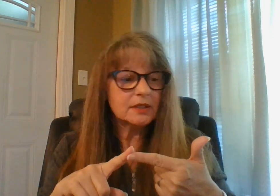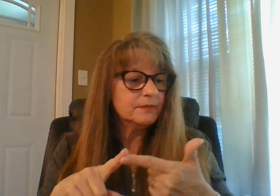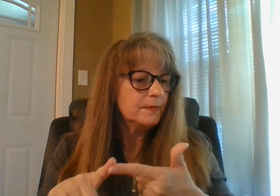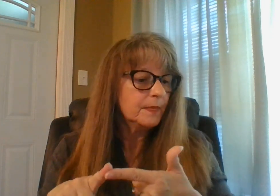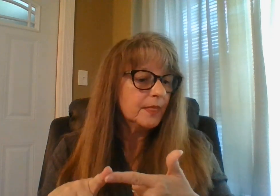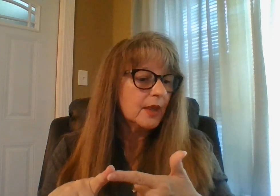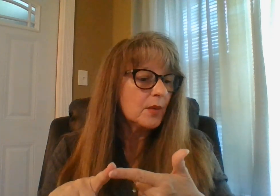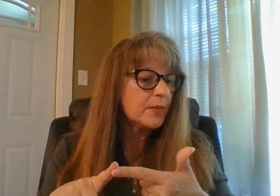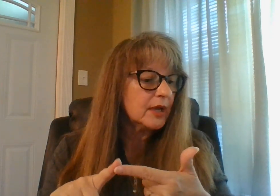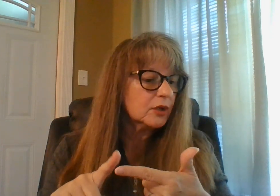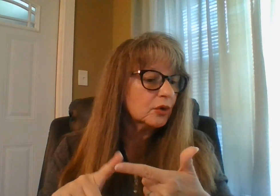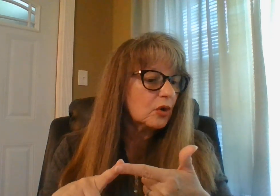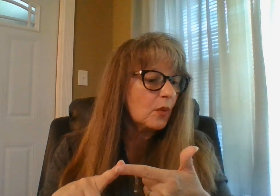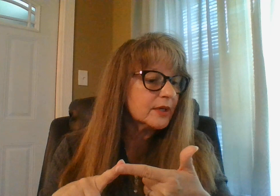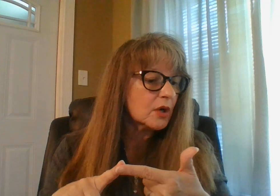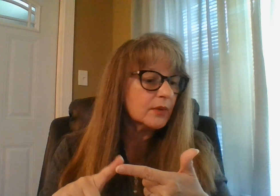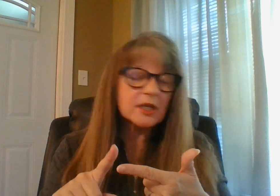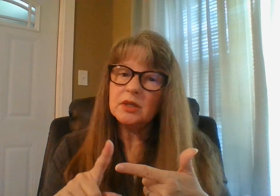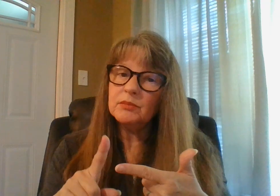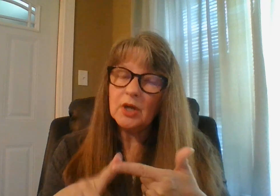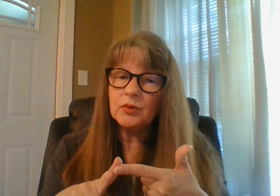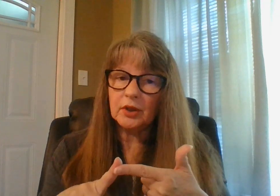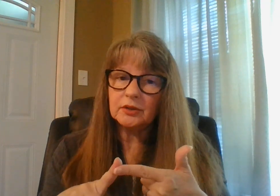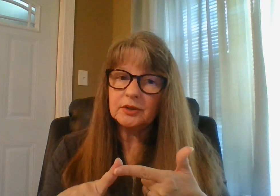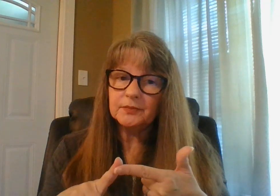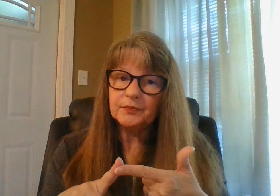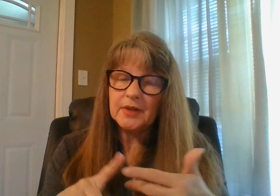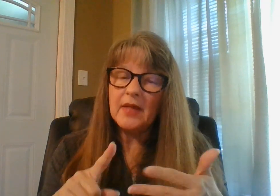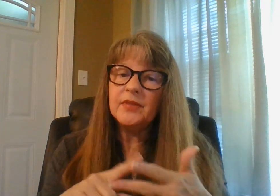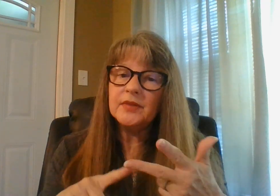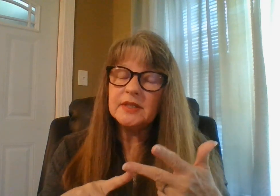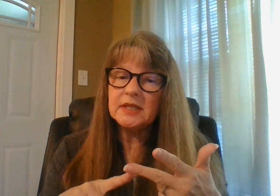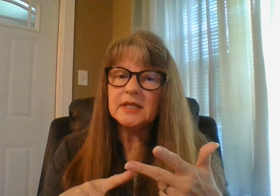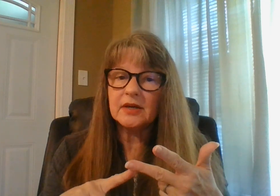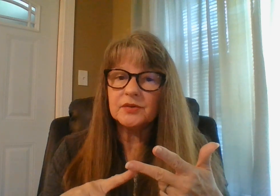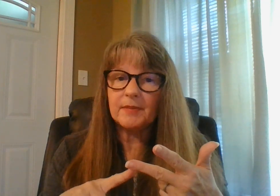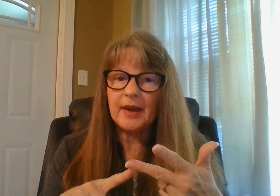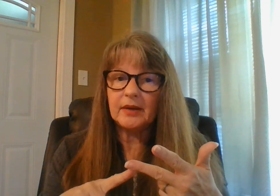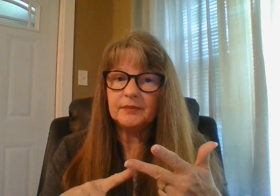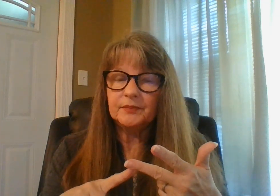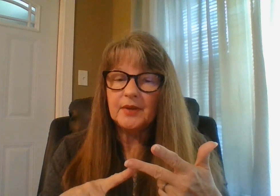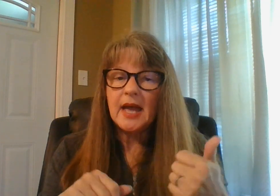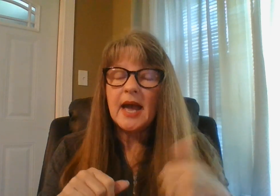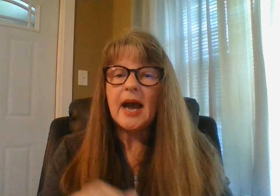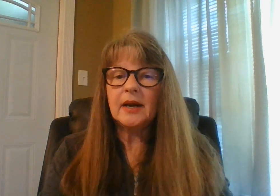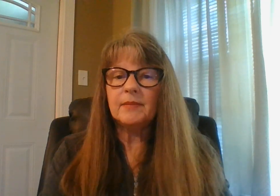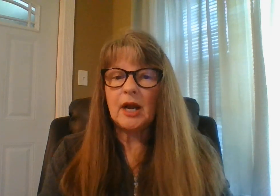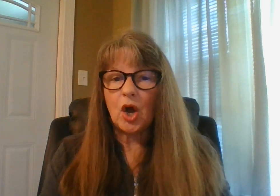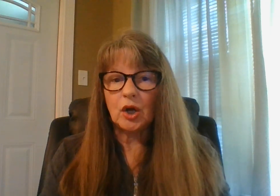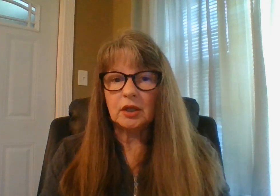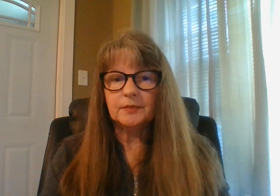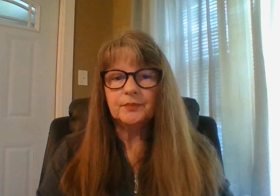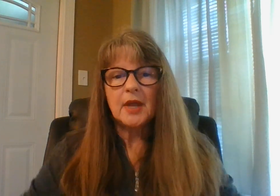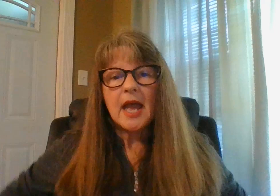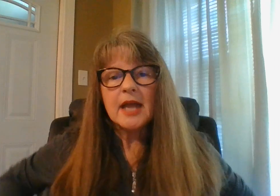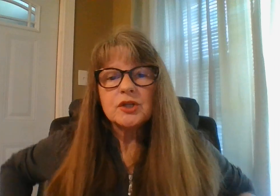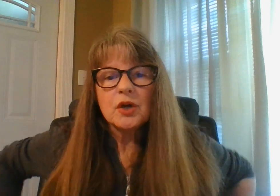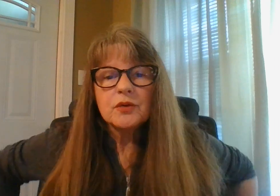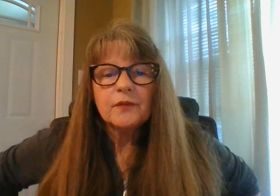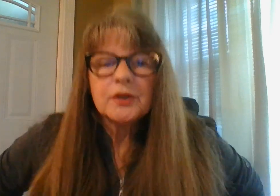subject, but you're going to go get some yogurt and then the details about it out of my locker. And so the first